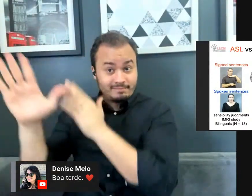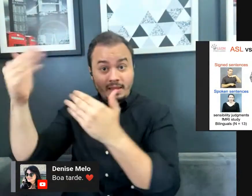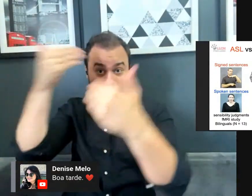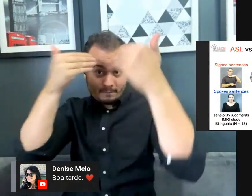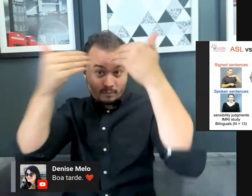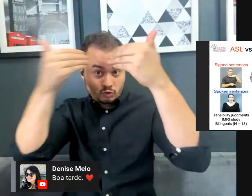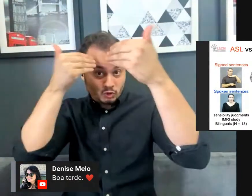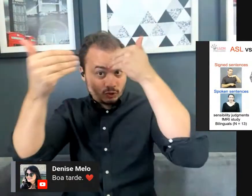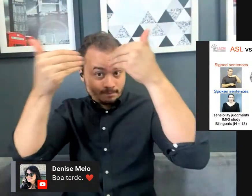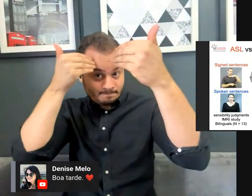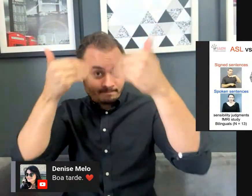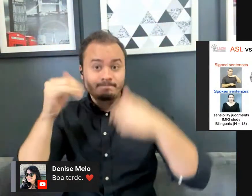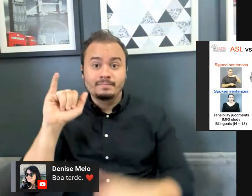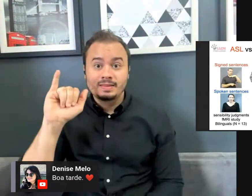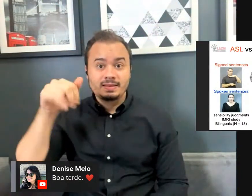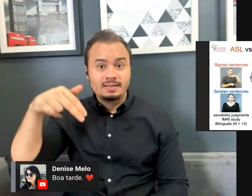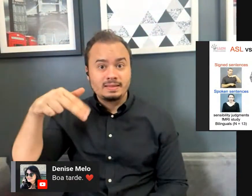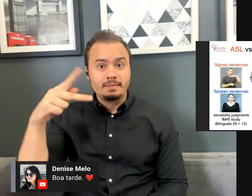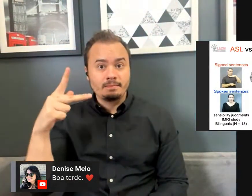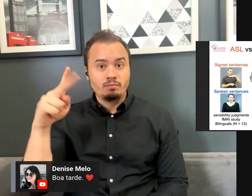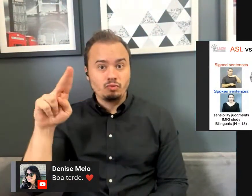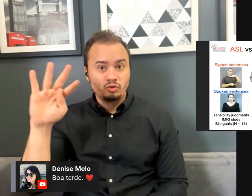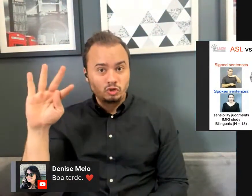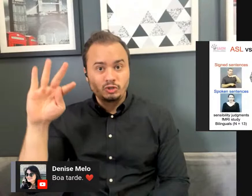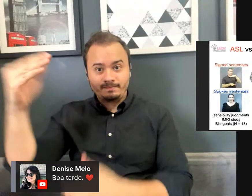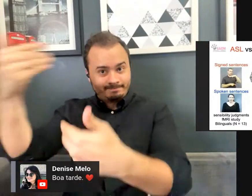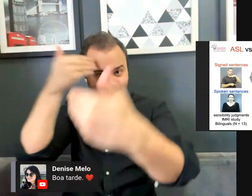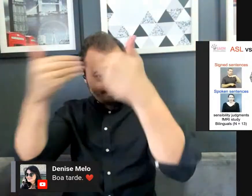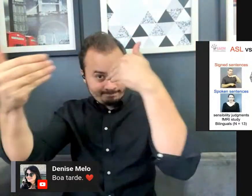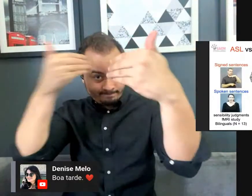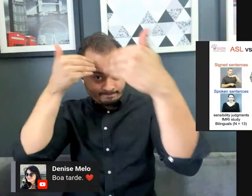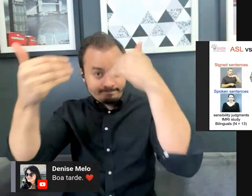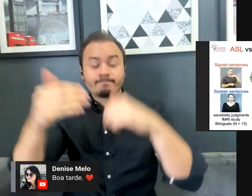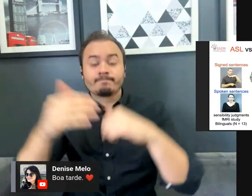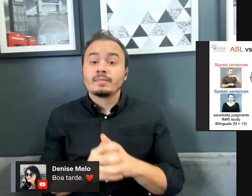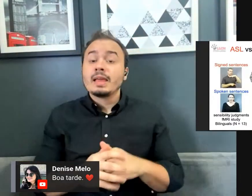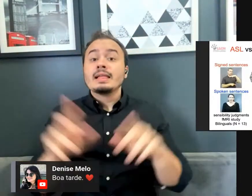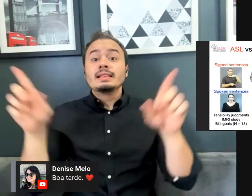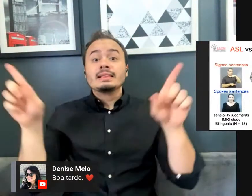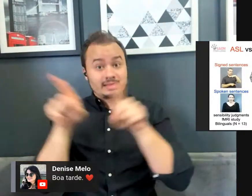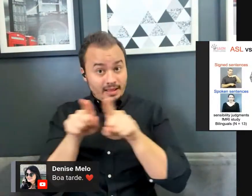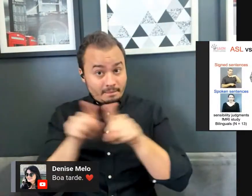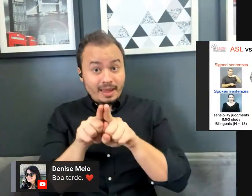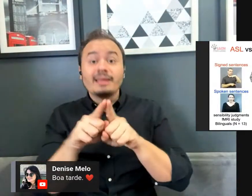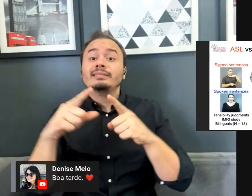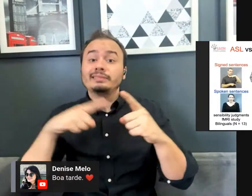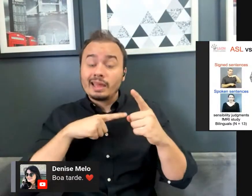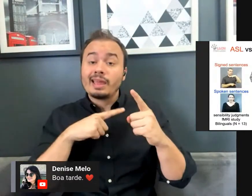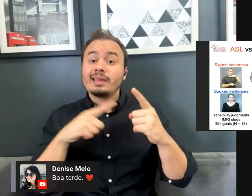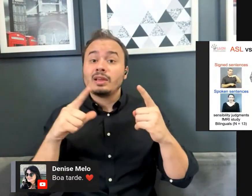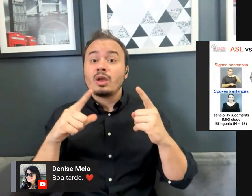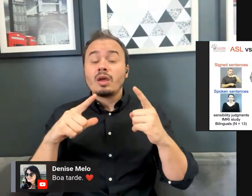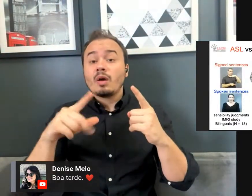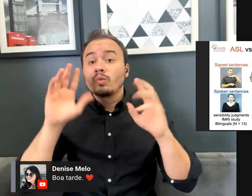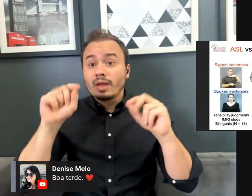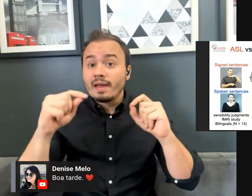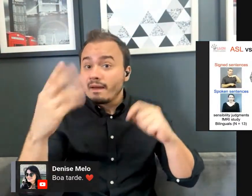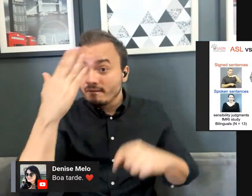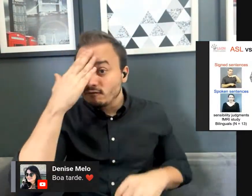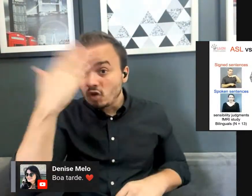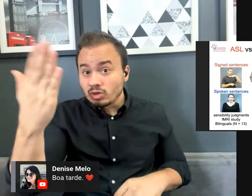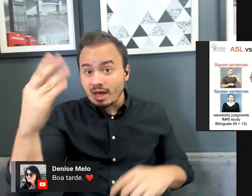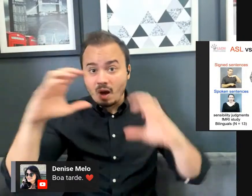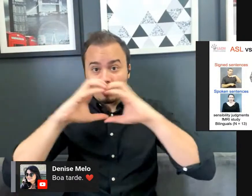And interestingly, we also see activation in frontal and parietal cortices when comprehending